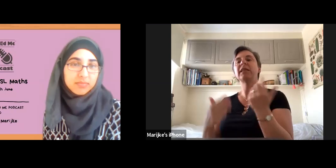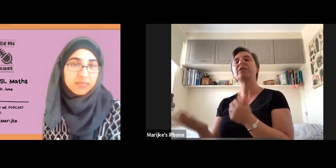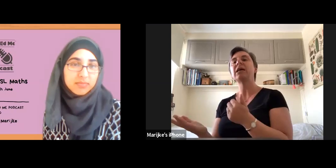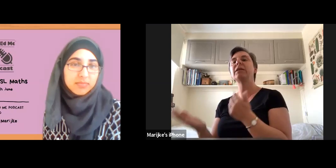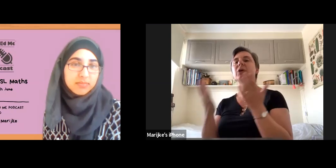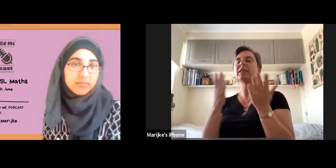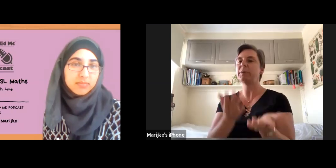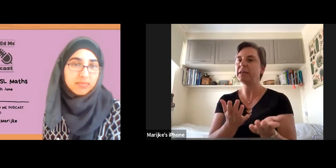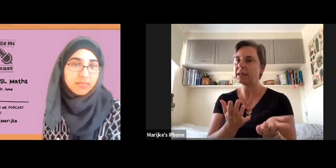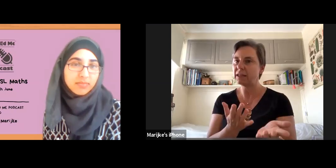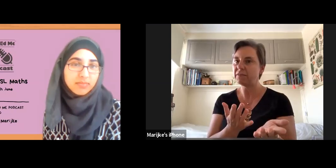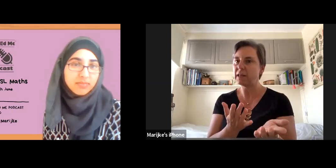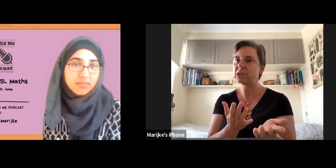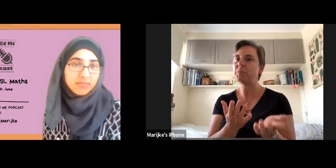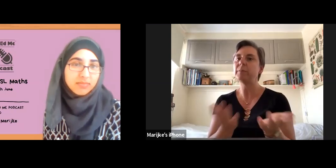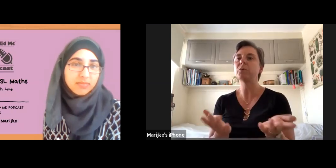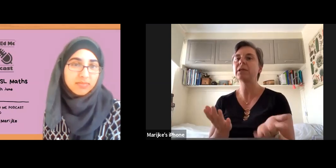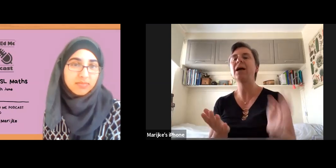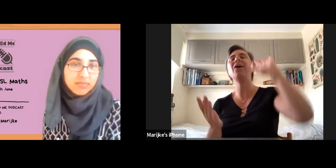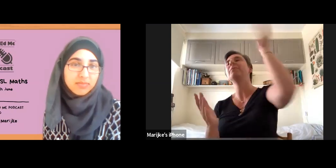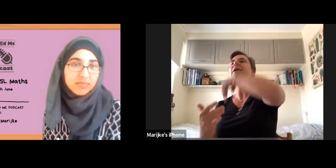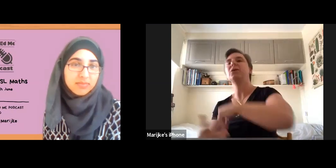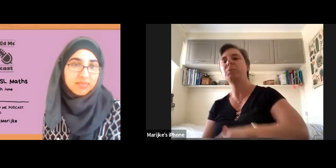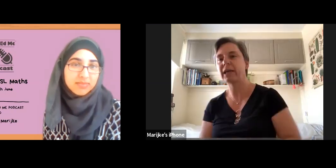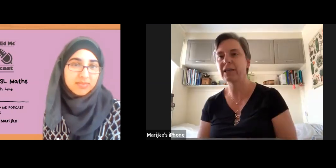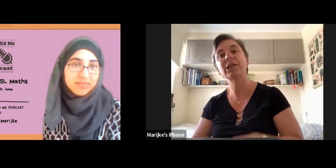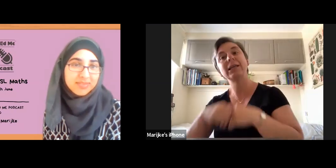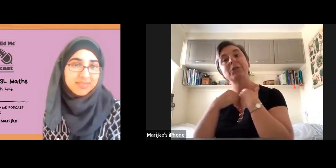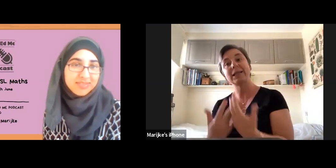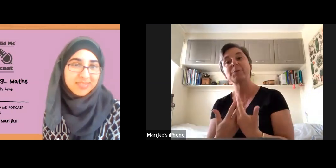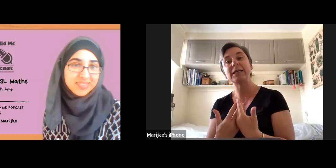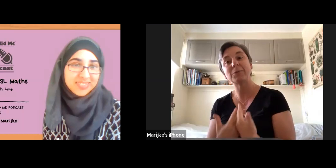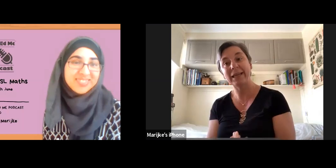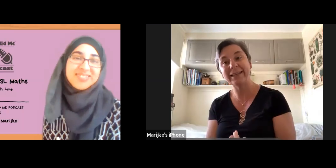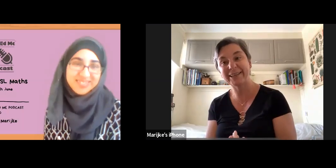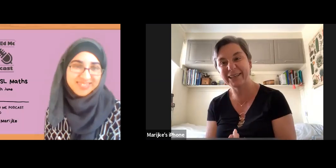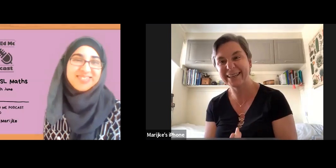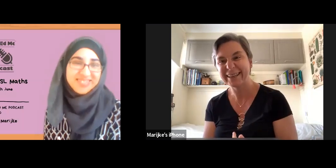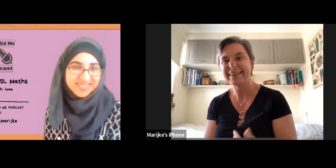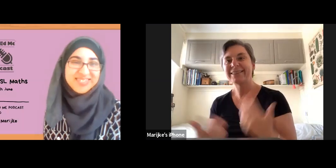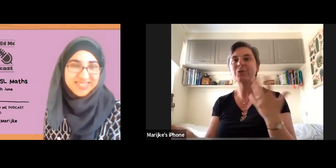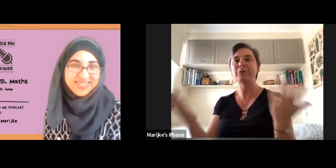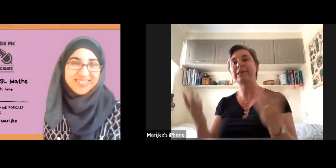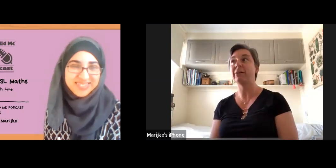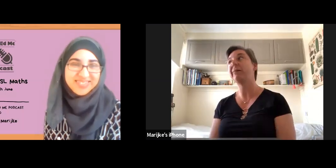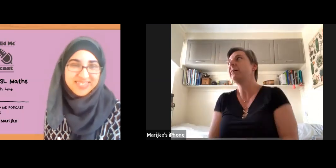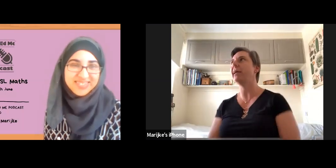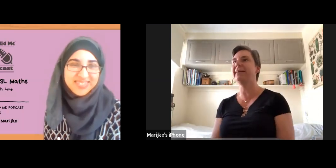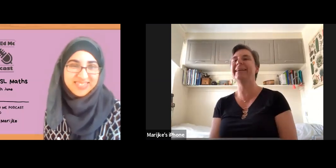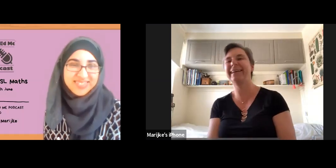every time he tried speaking in Flemish, people would say, you speak English, and they would start speaking to him in English. So it was like, right, okay,